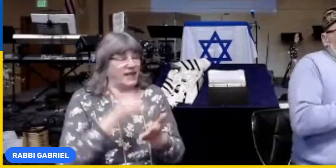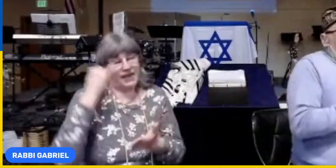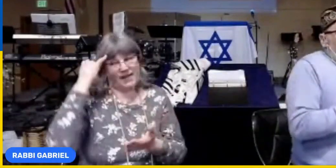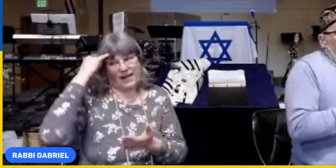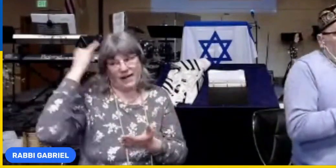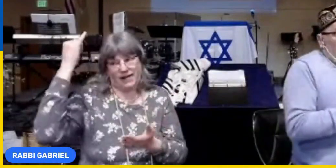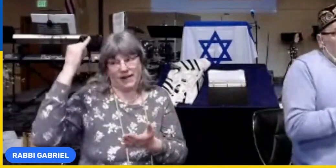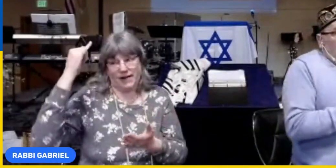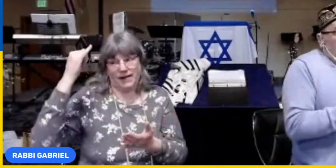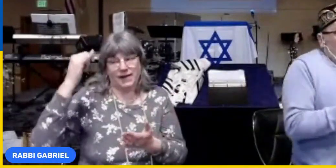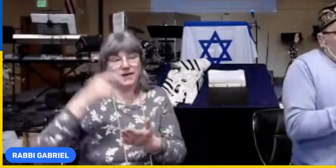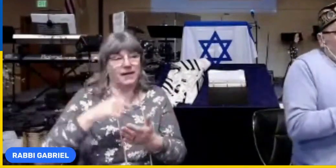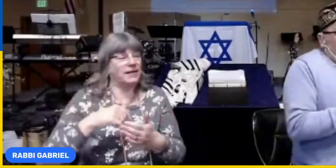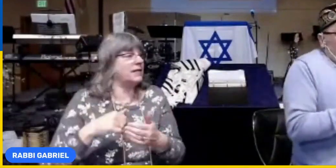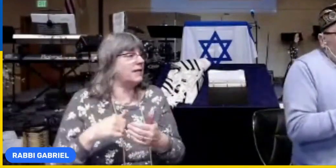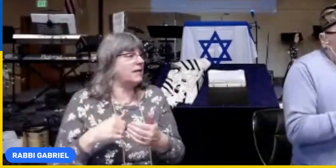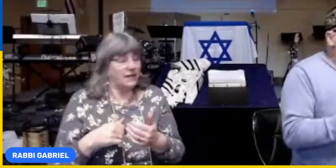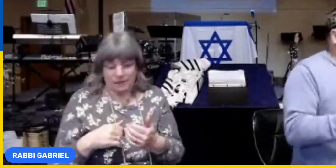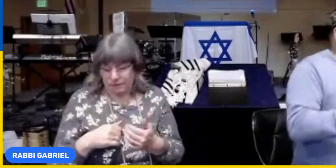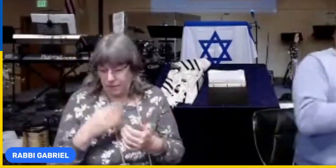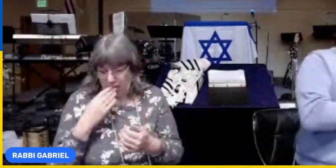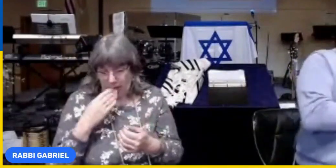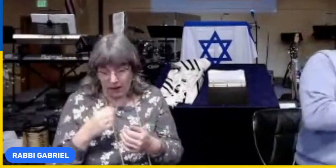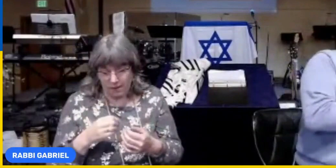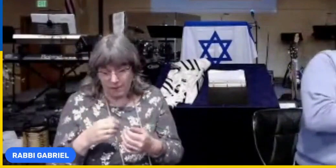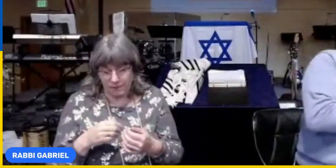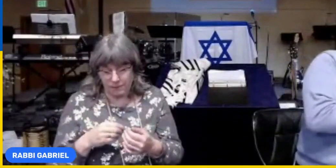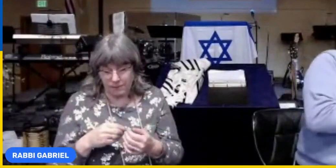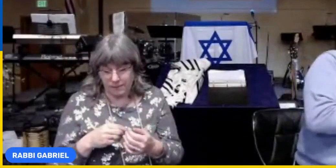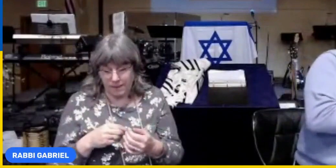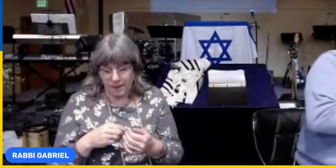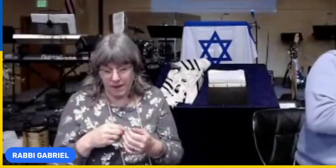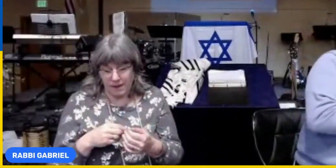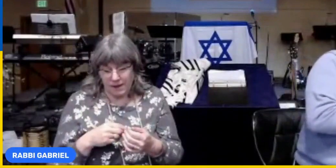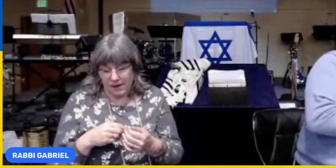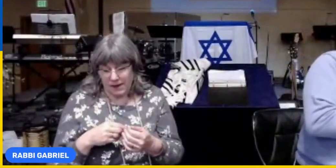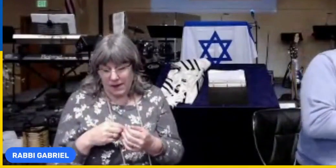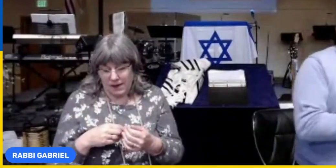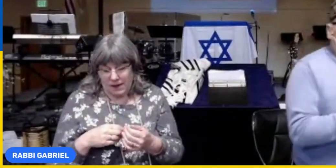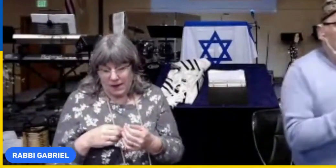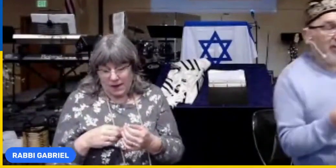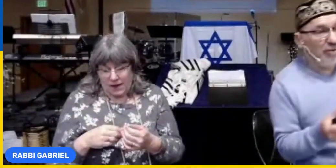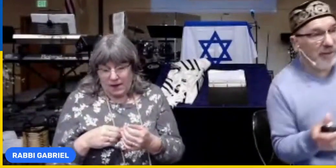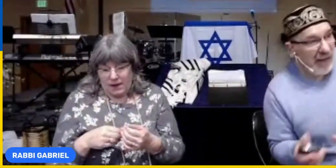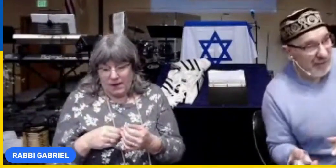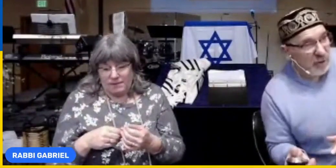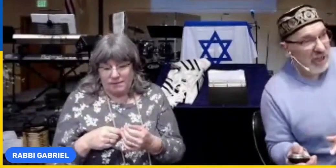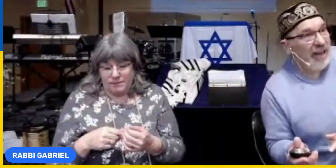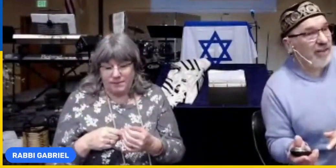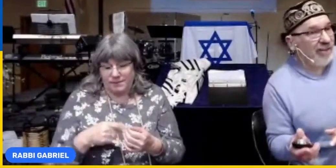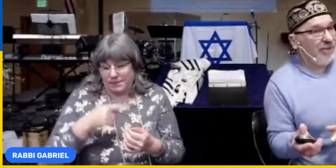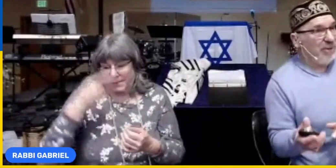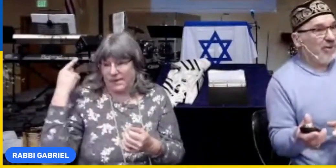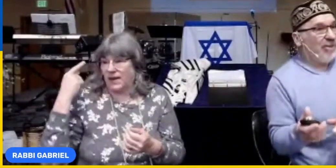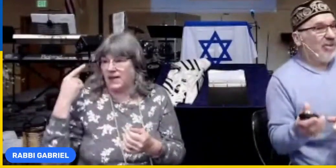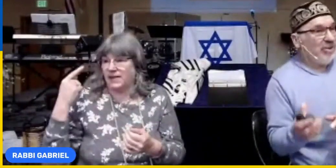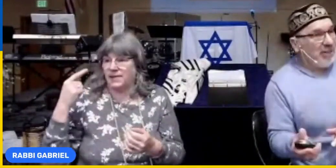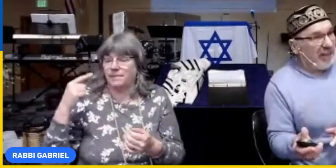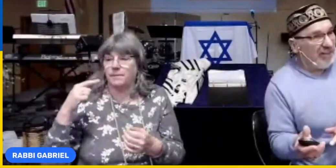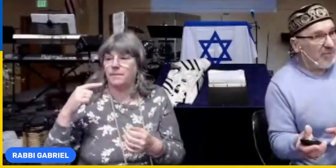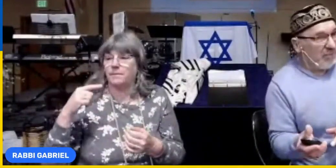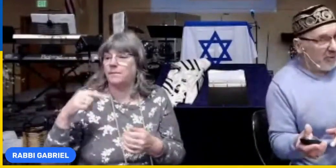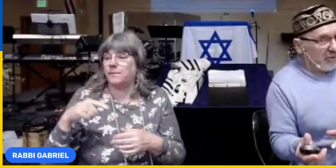of not wanting Yeshua because we believe in the theology, but not only to be associated